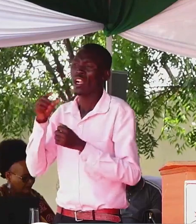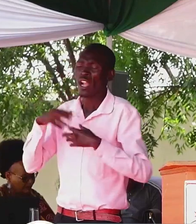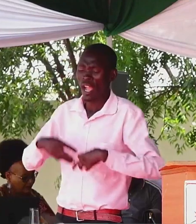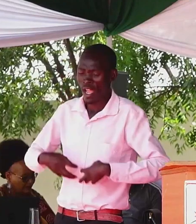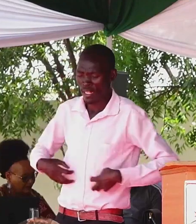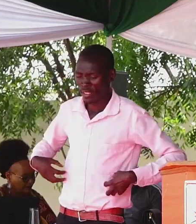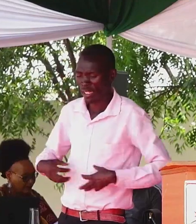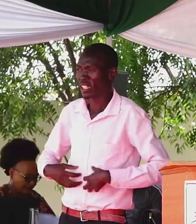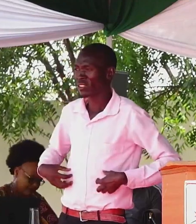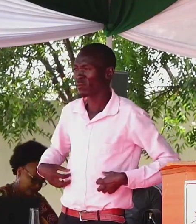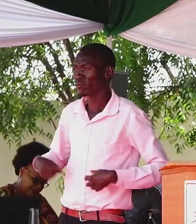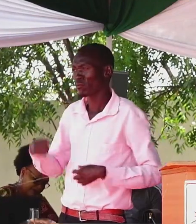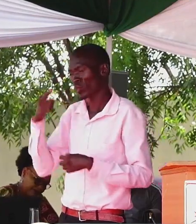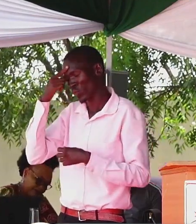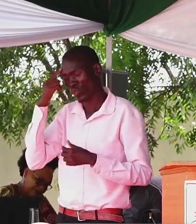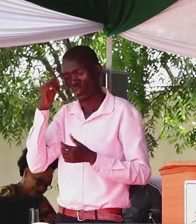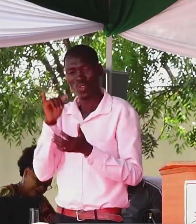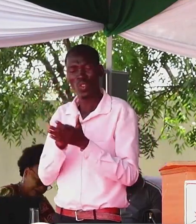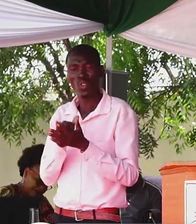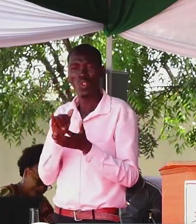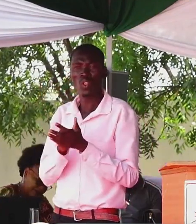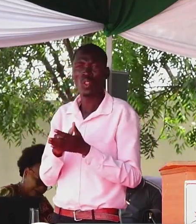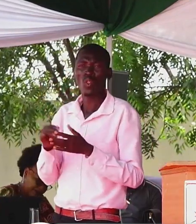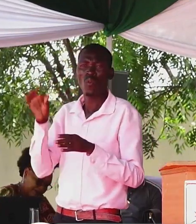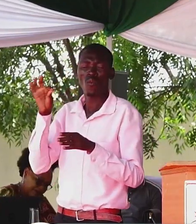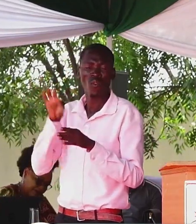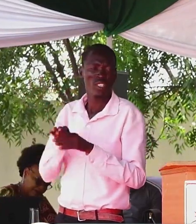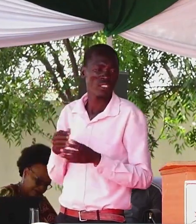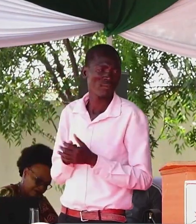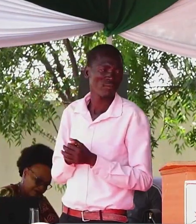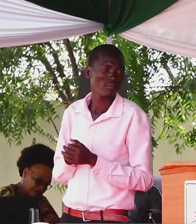conference, because that is the one that was voted.